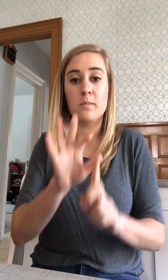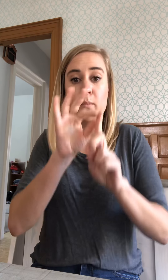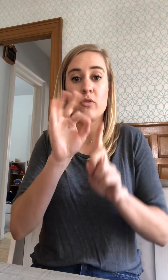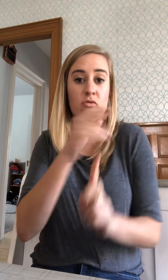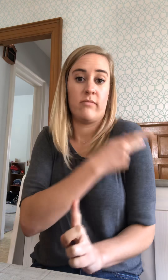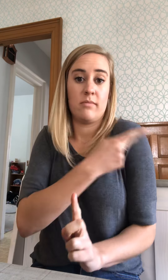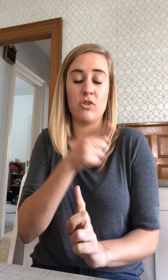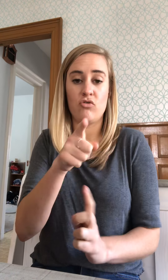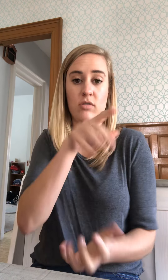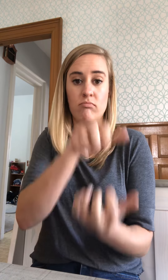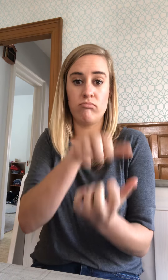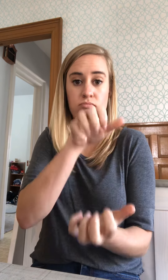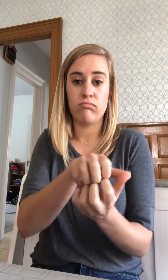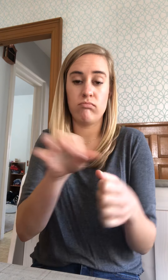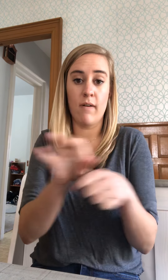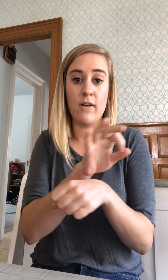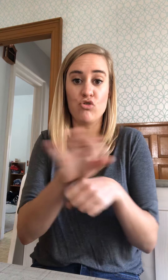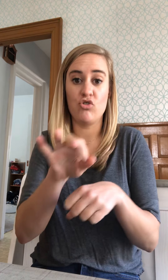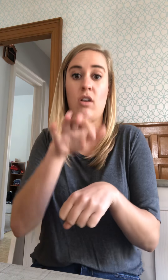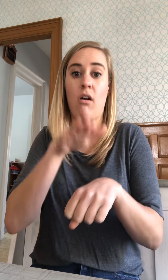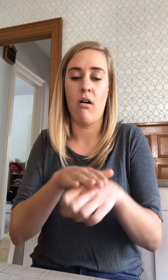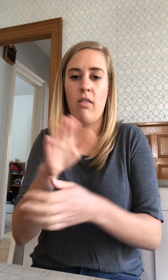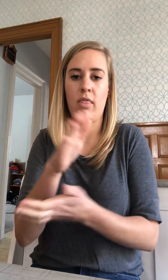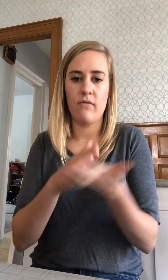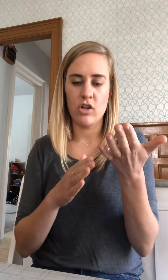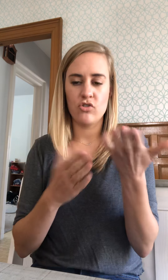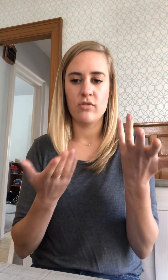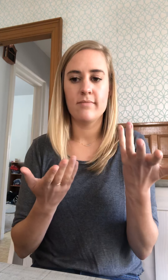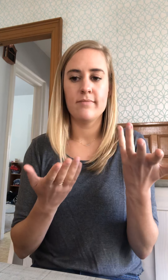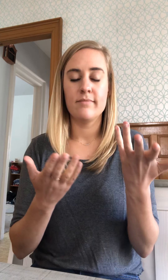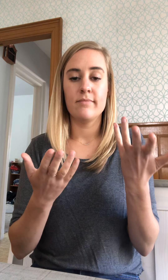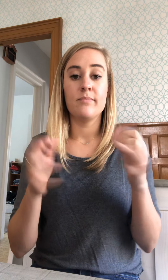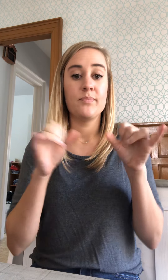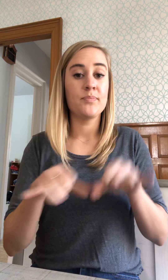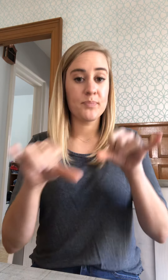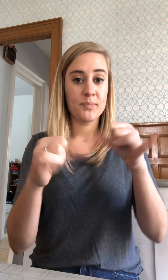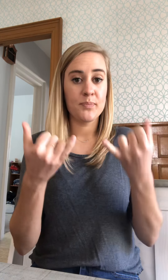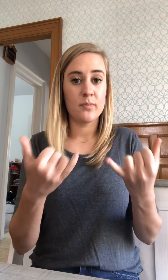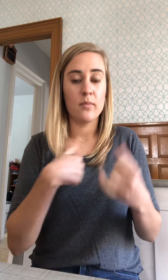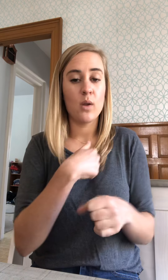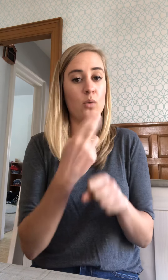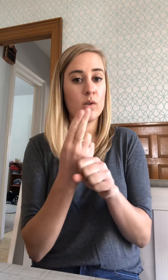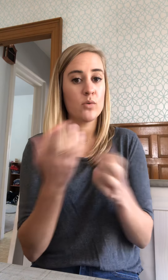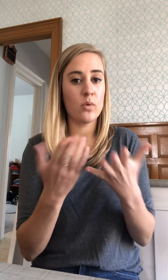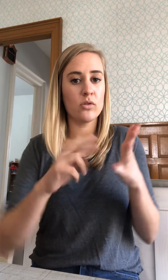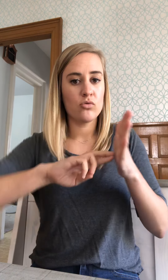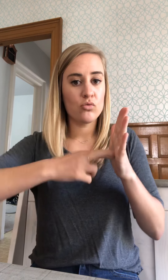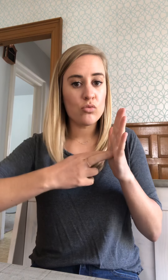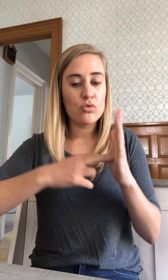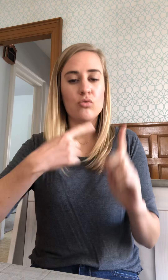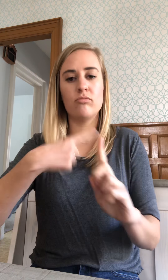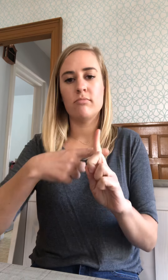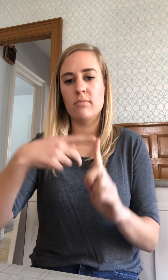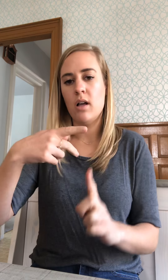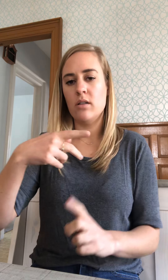functioning across a fracture line. Most commonly nowadays, we use screws and or metal plates to hold these things